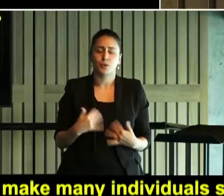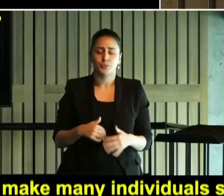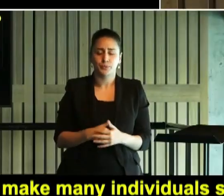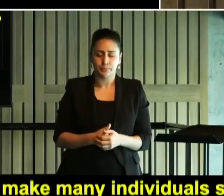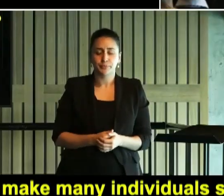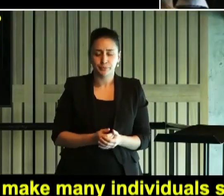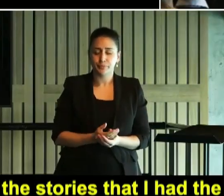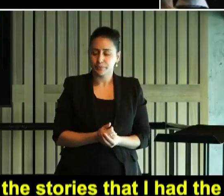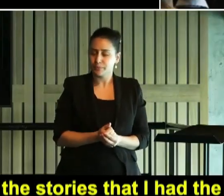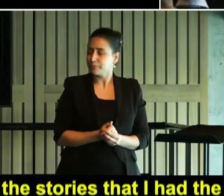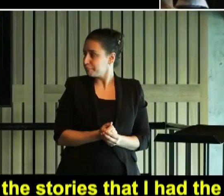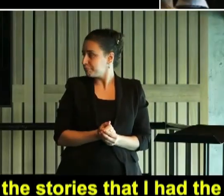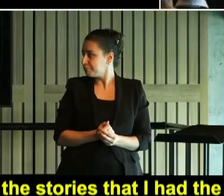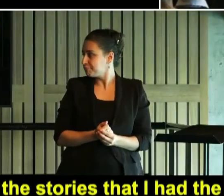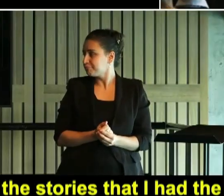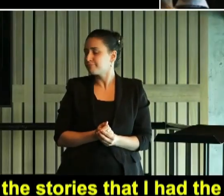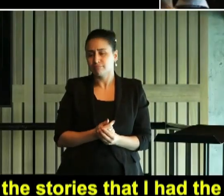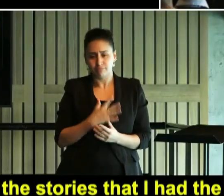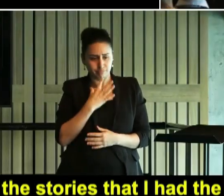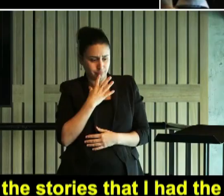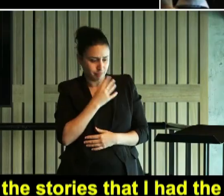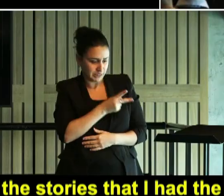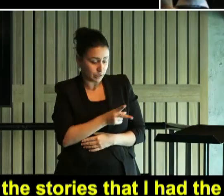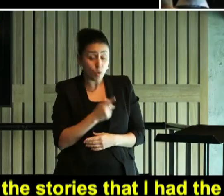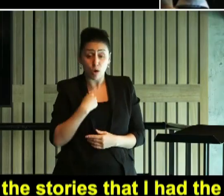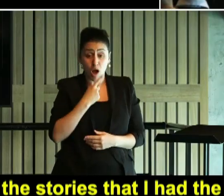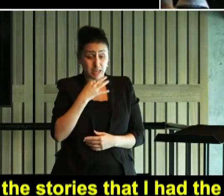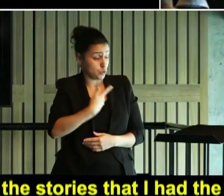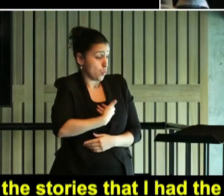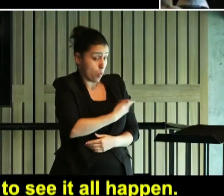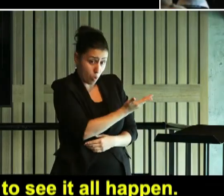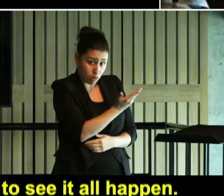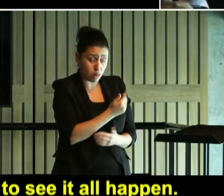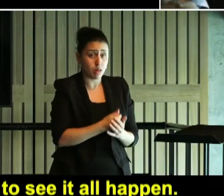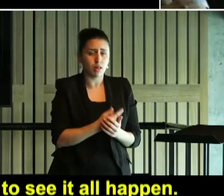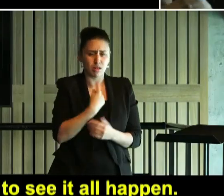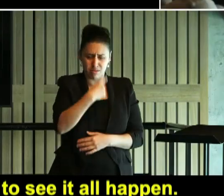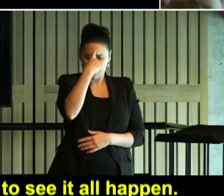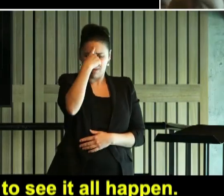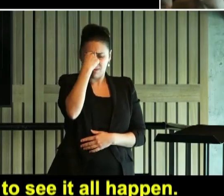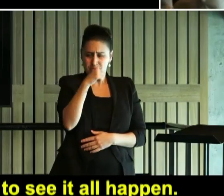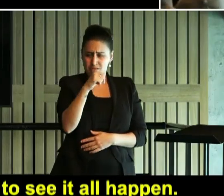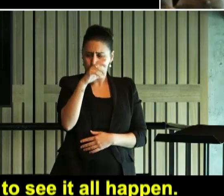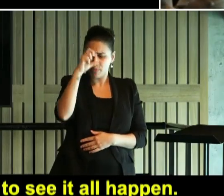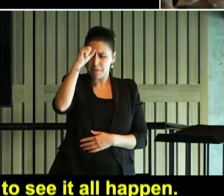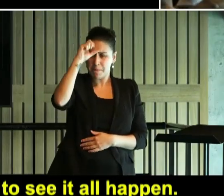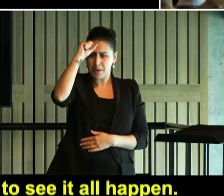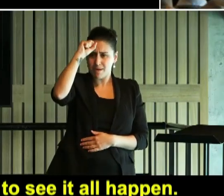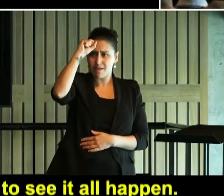happen. Uncle Paul and everyone on the panel, really, that makes me think about